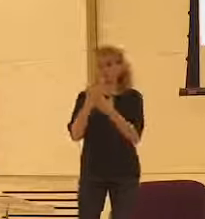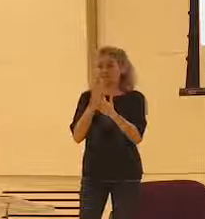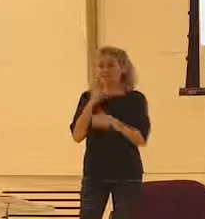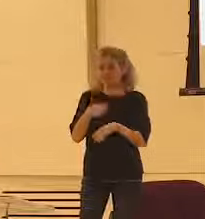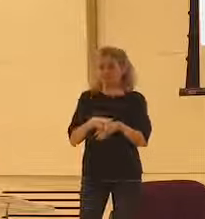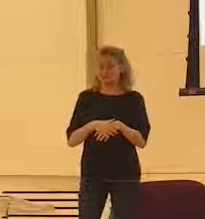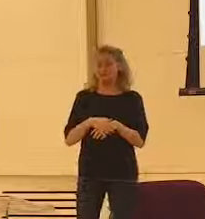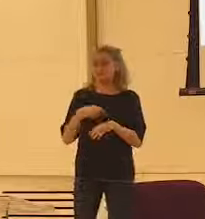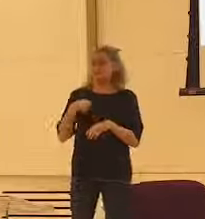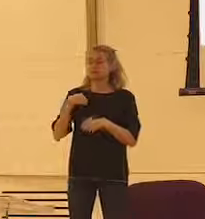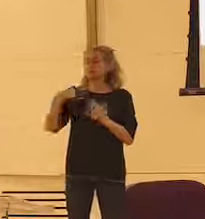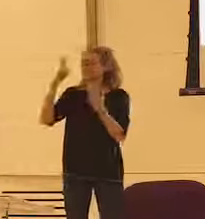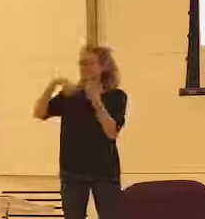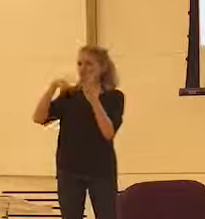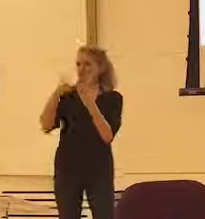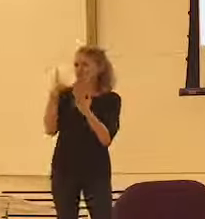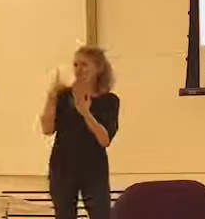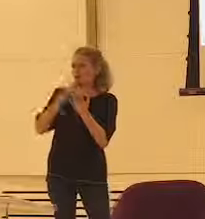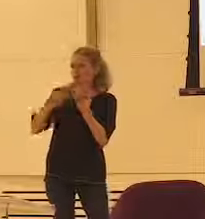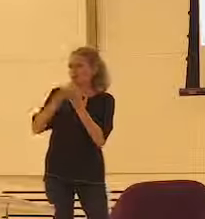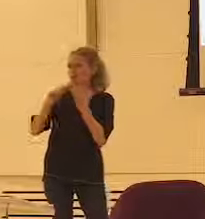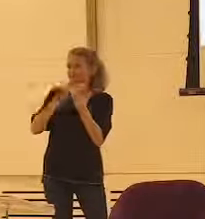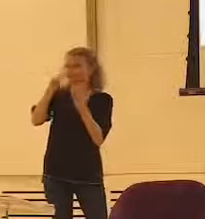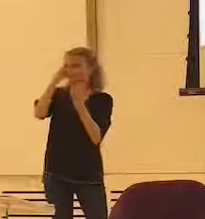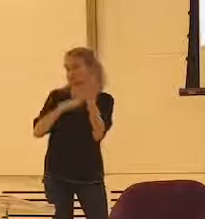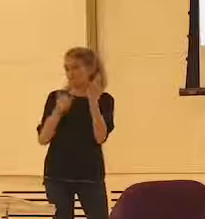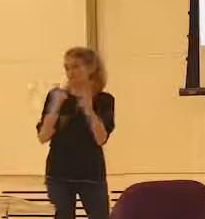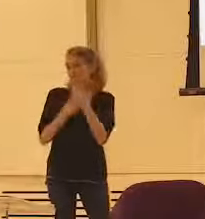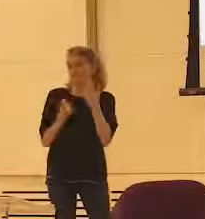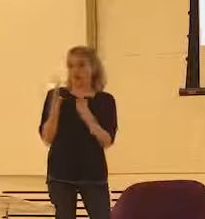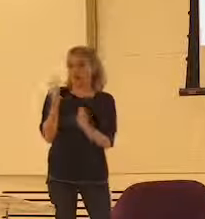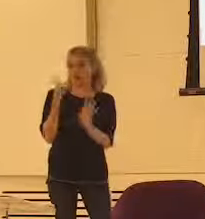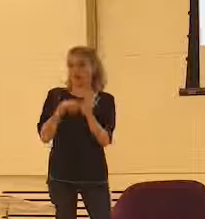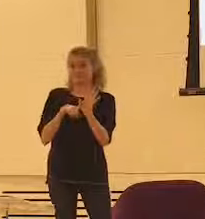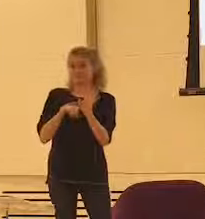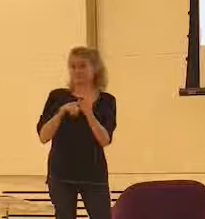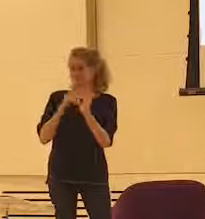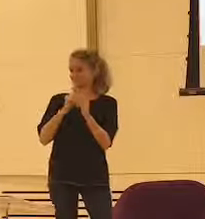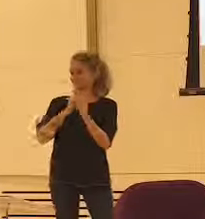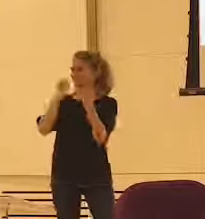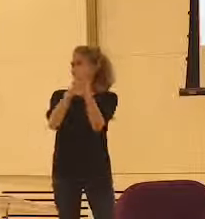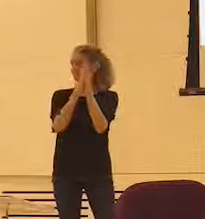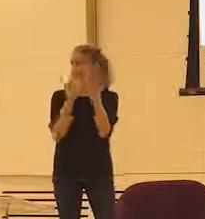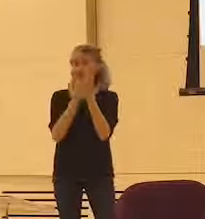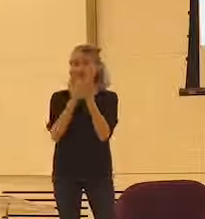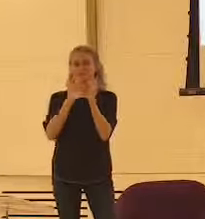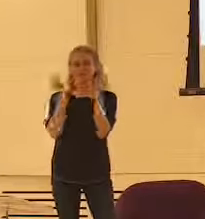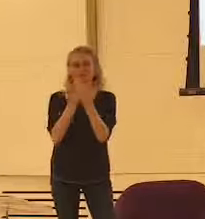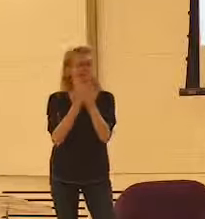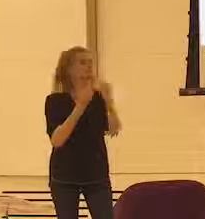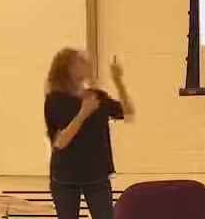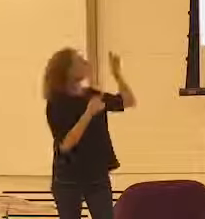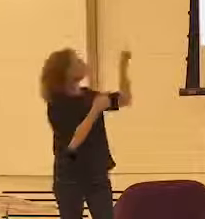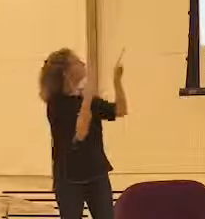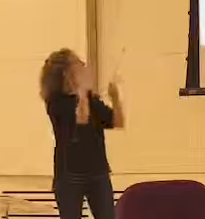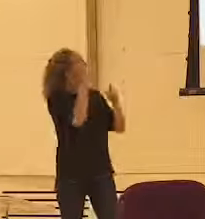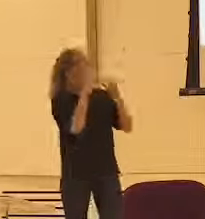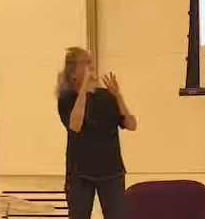So accessibility. I've read one paper only last year that was on the internet, and